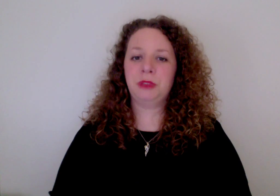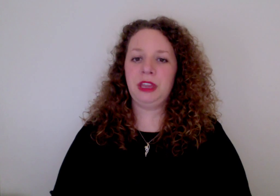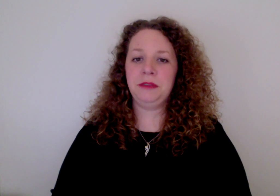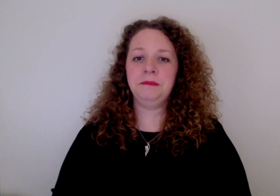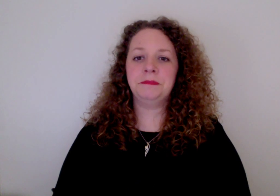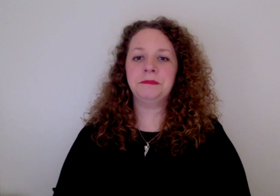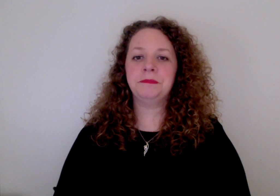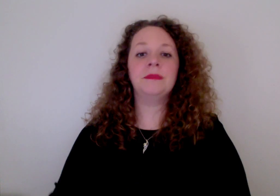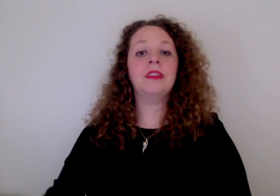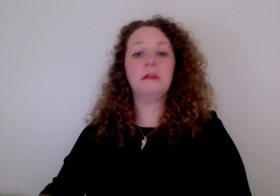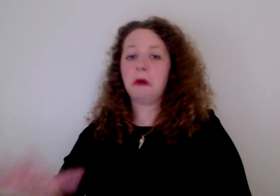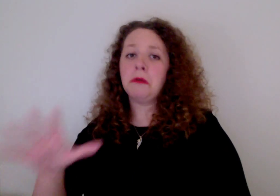okay.